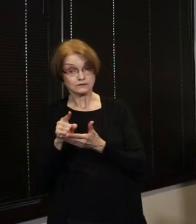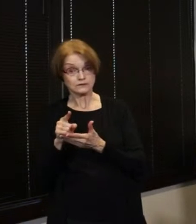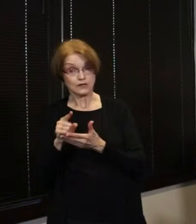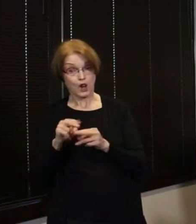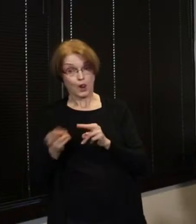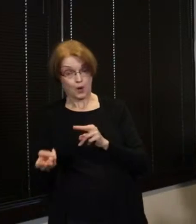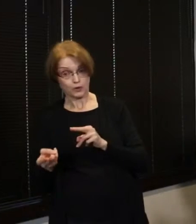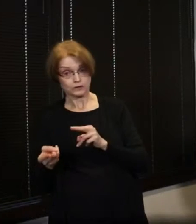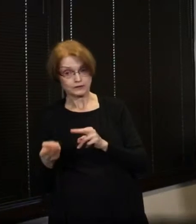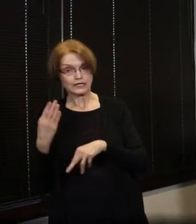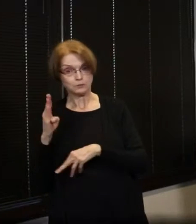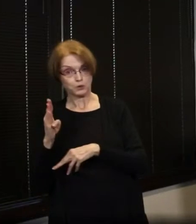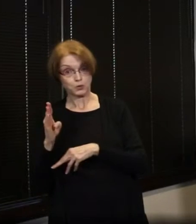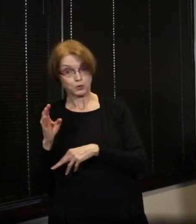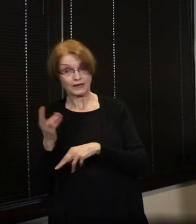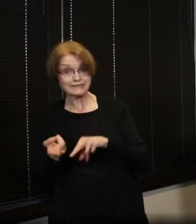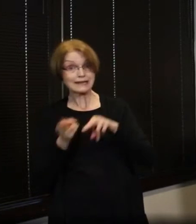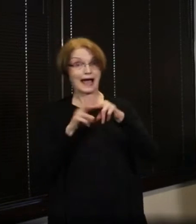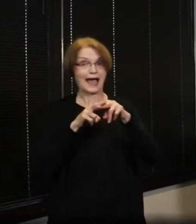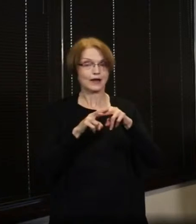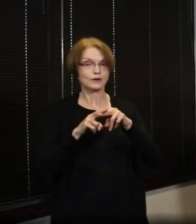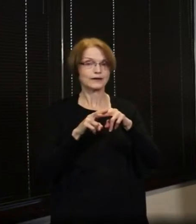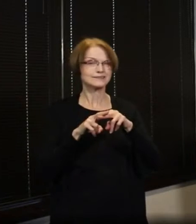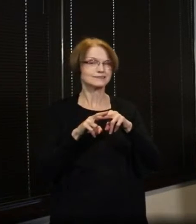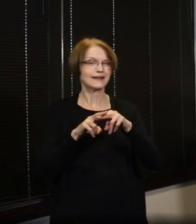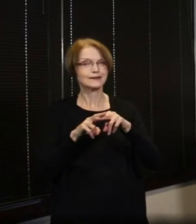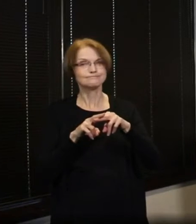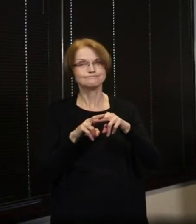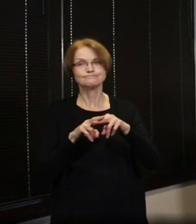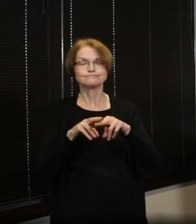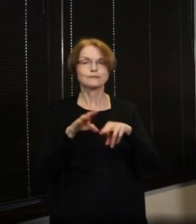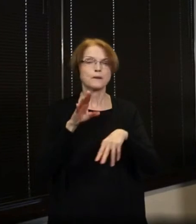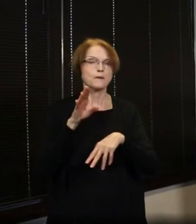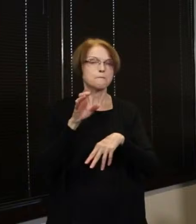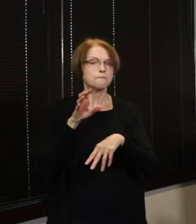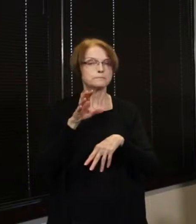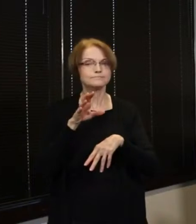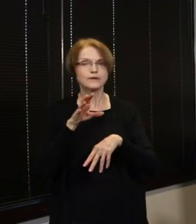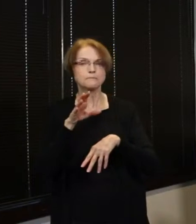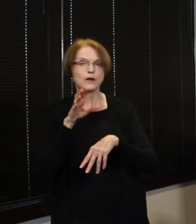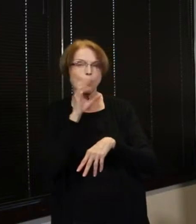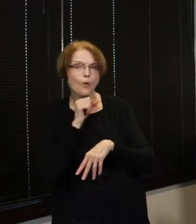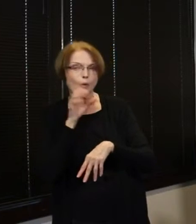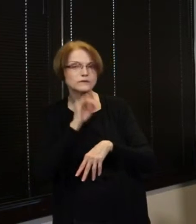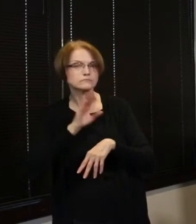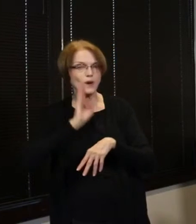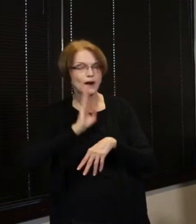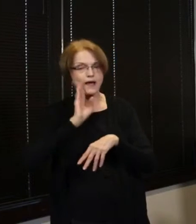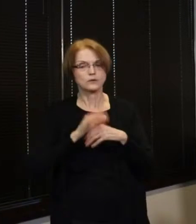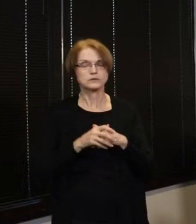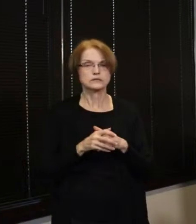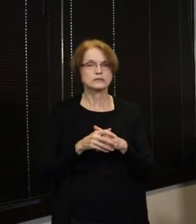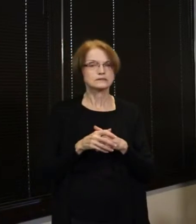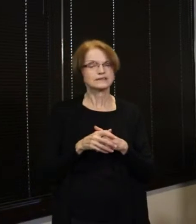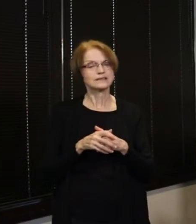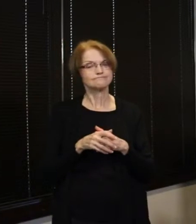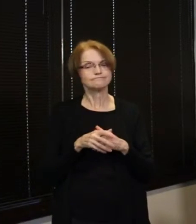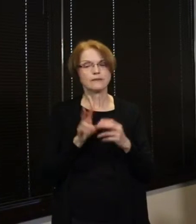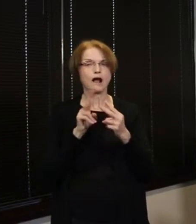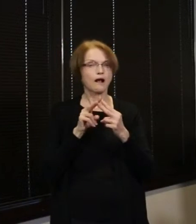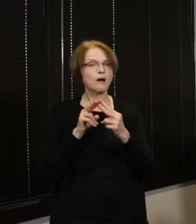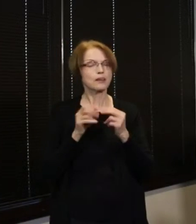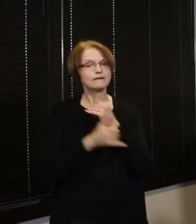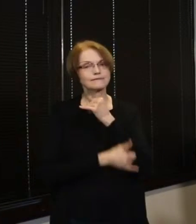that burnt orange brownish color. And so you can see here there's only a couple of counties, Calhoun and Lincoln County, where the numbers were